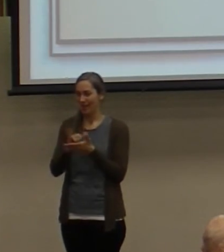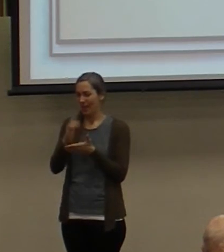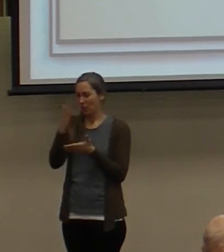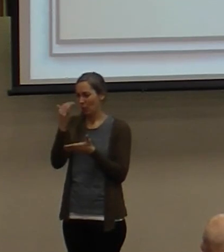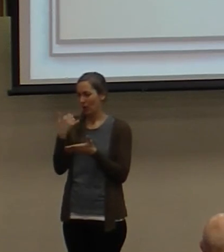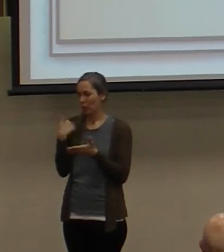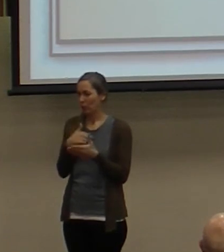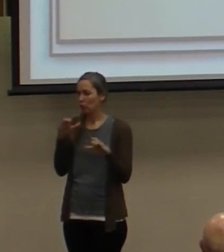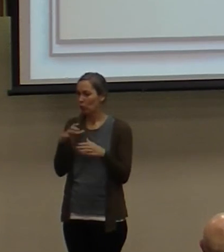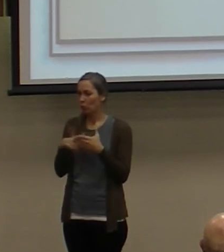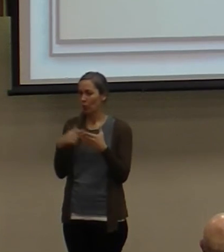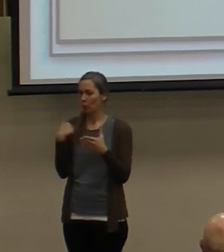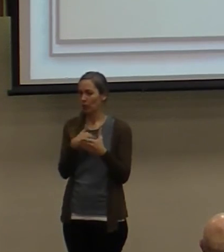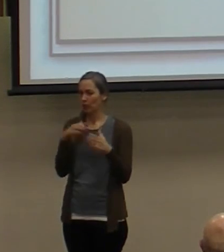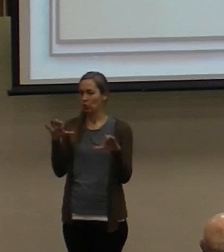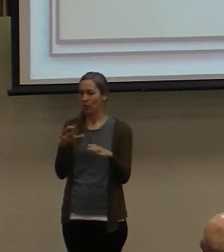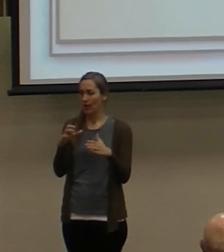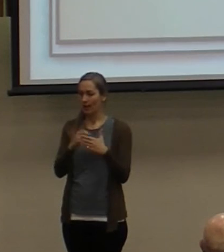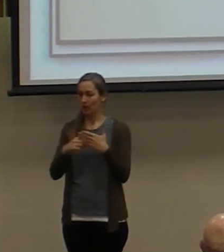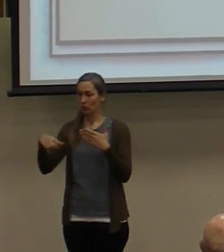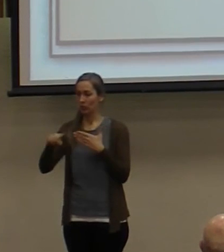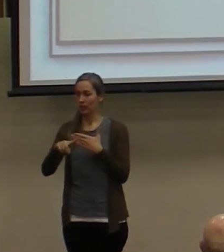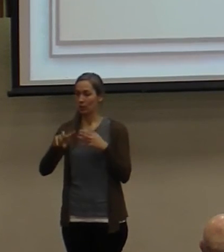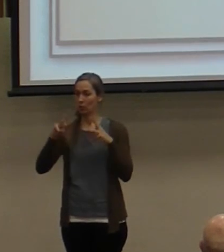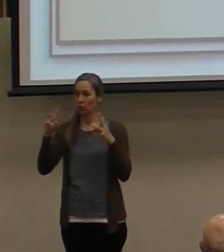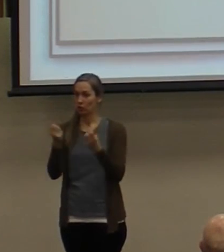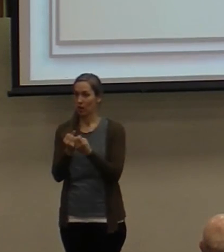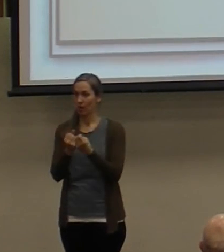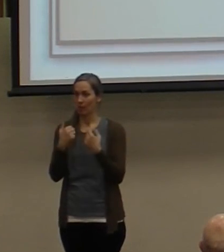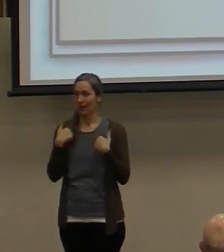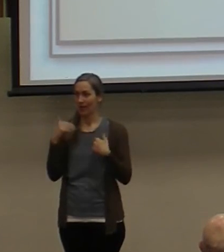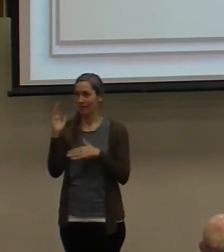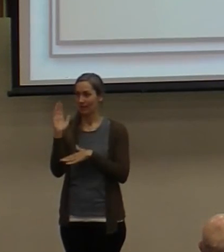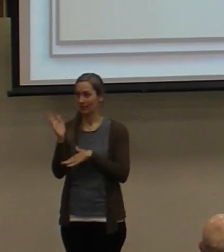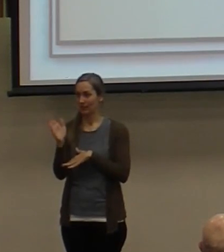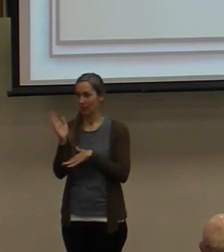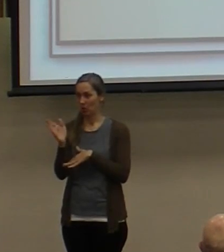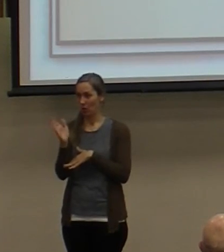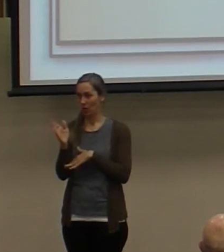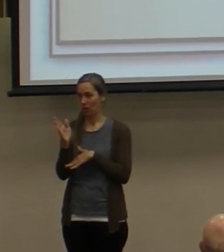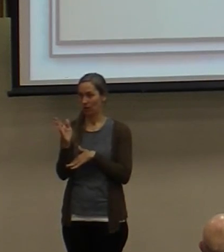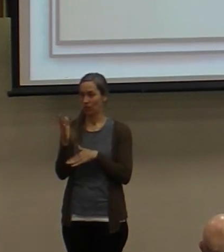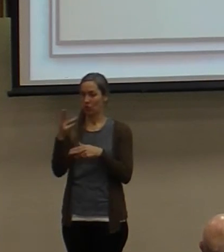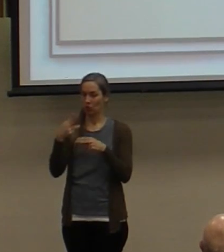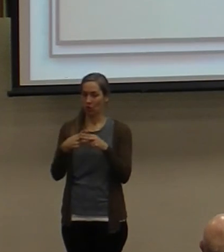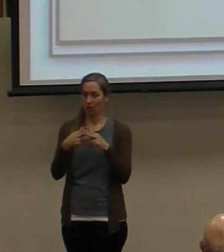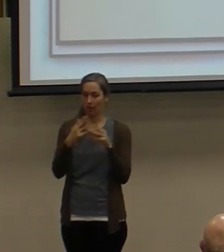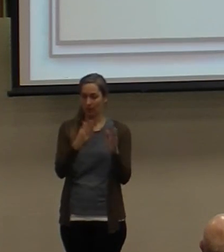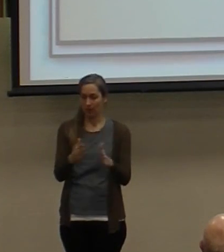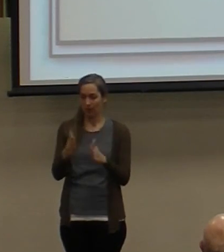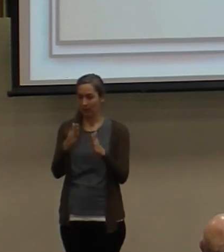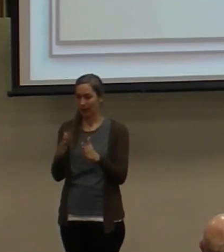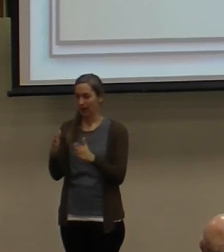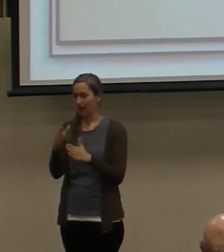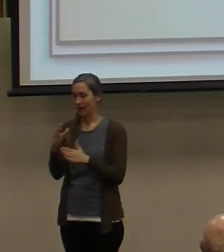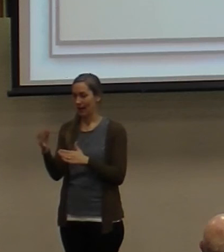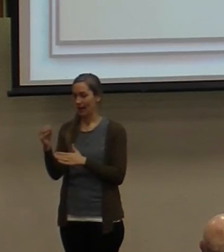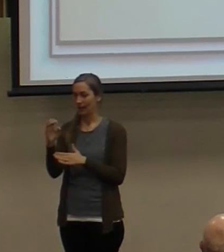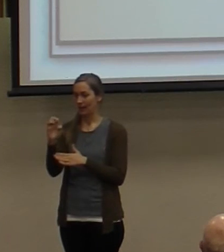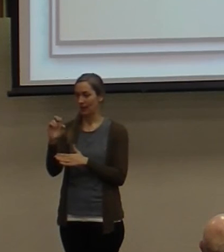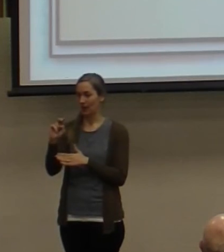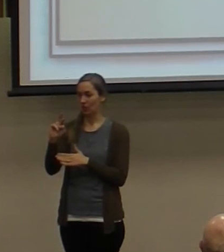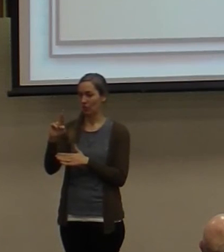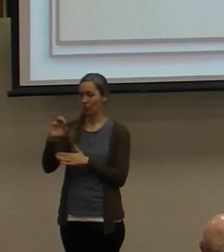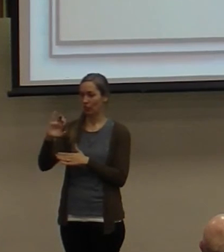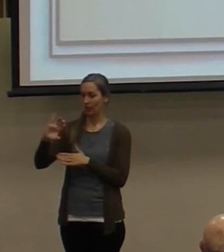here. In fact, next week during the workshop, there's a seminar going on, Prepare and Enrich, where you can improve